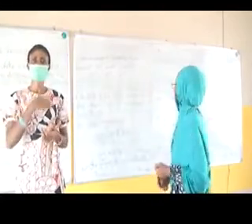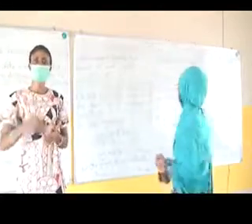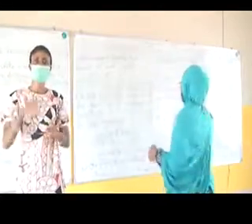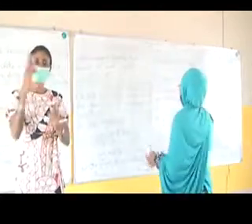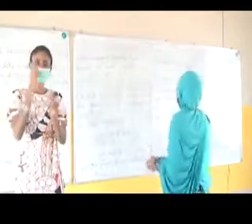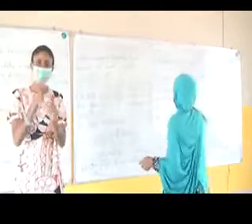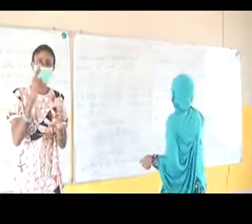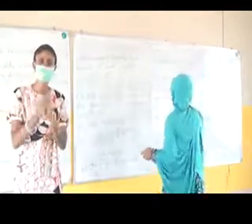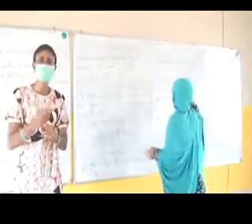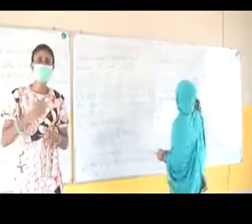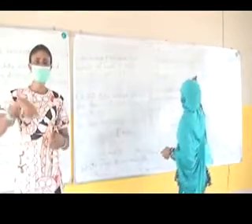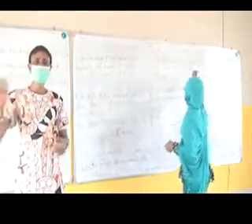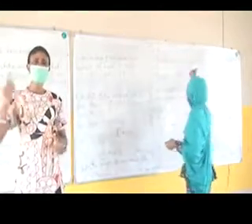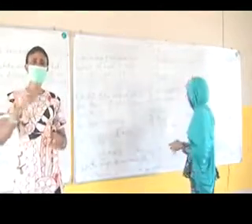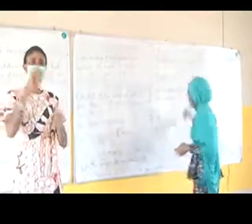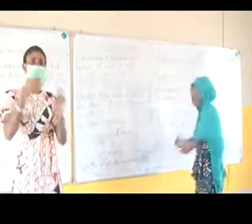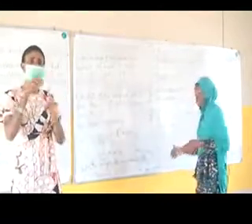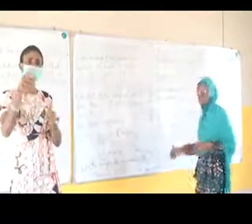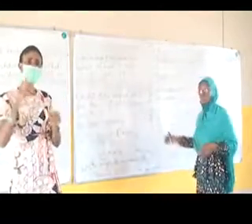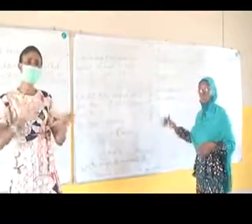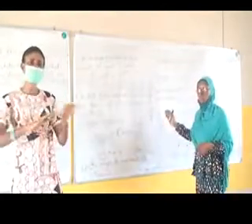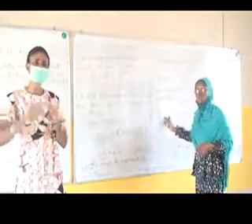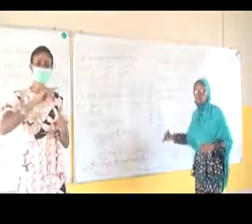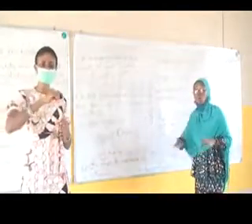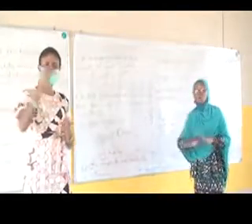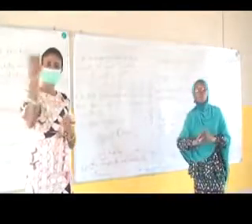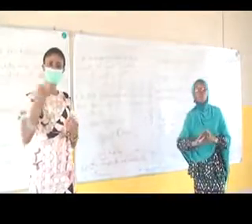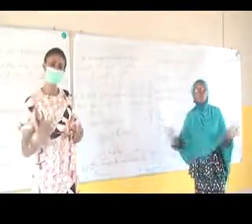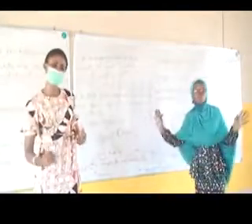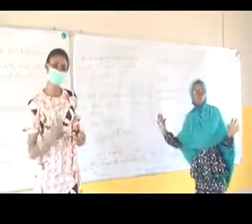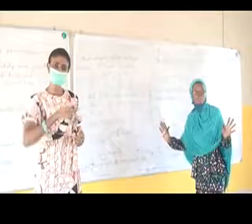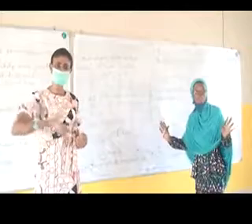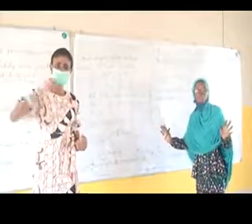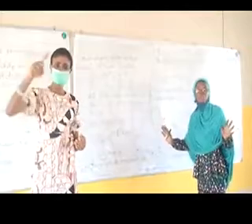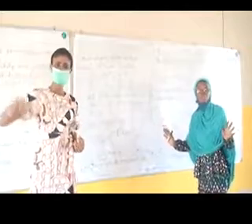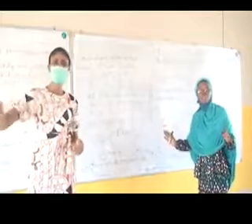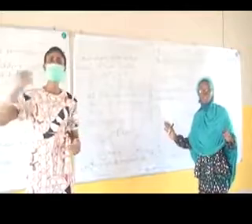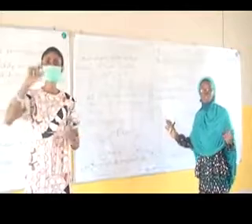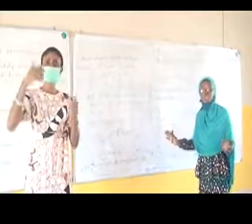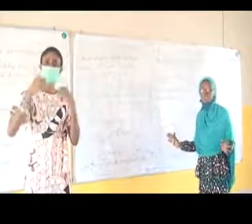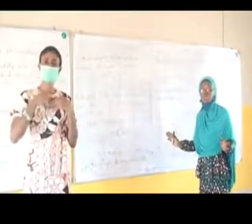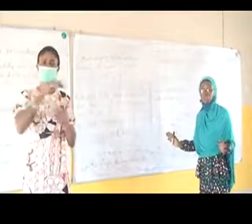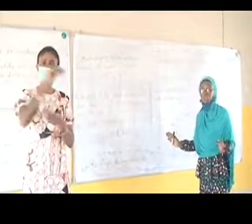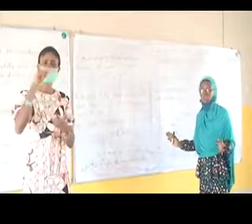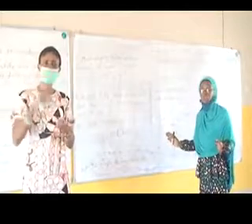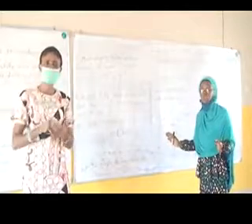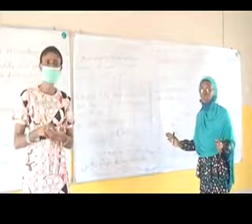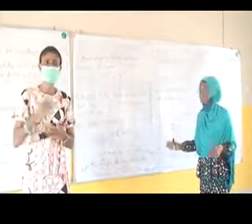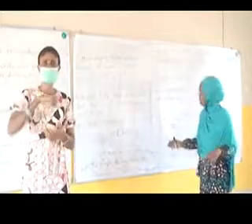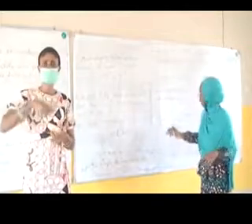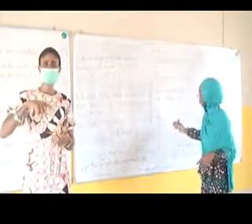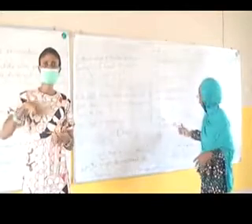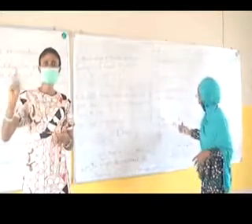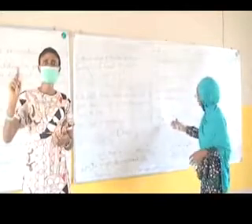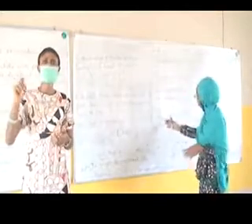So like this, when you plot a graph, you're able to plot it, you have a method That is the method.